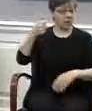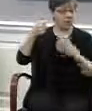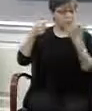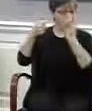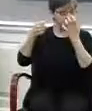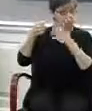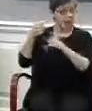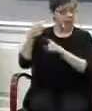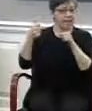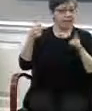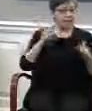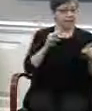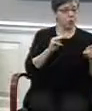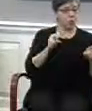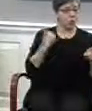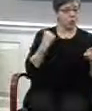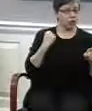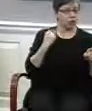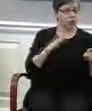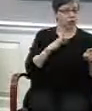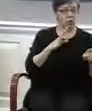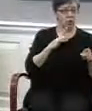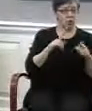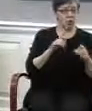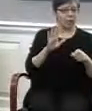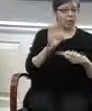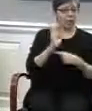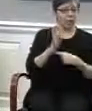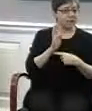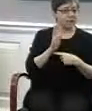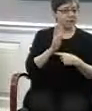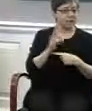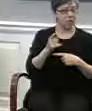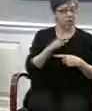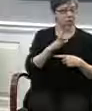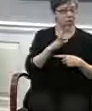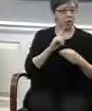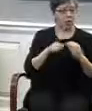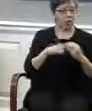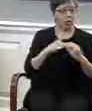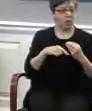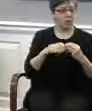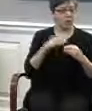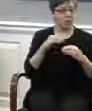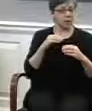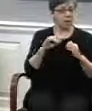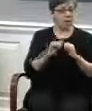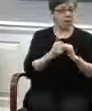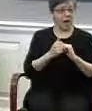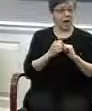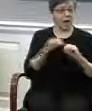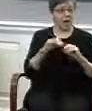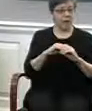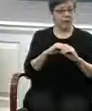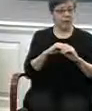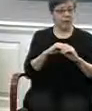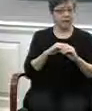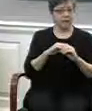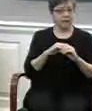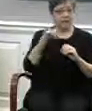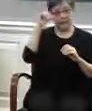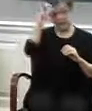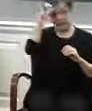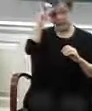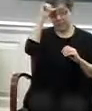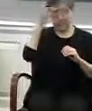Monisha, you were talking about in your presentation about how, I guess you said in India, there are security